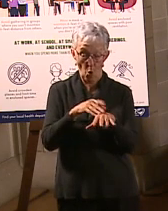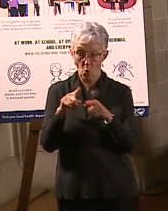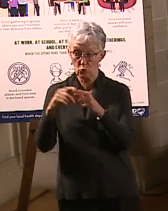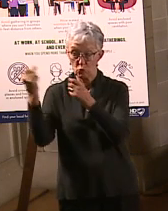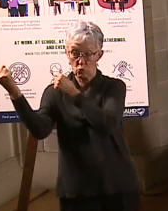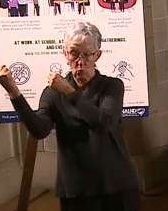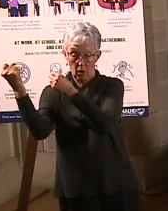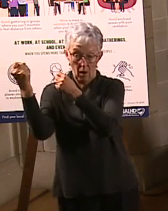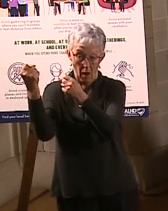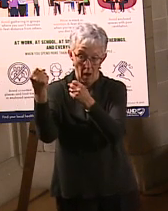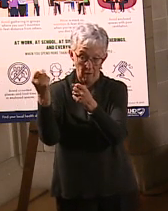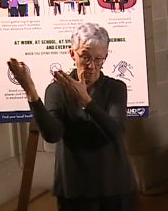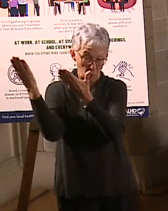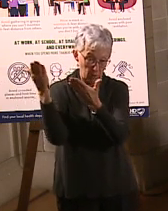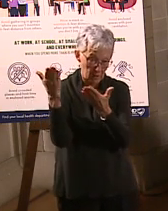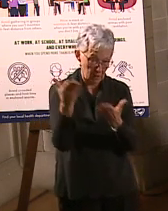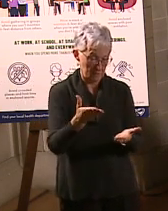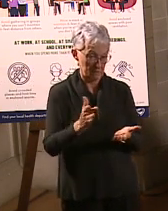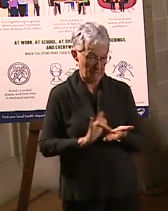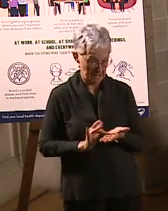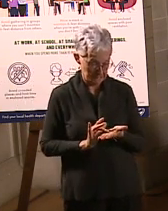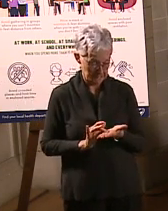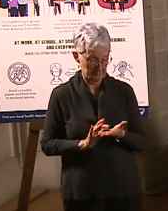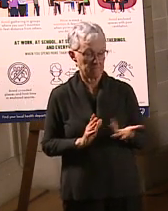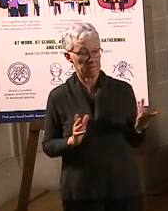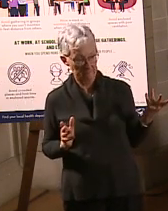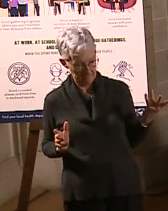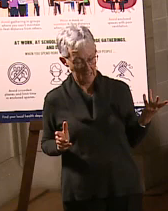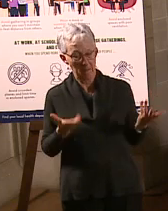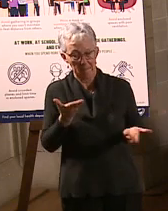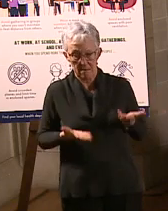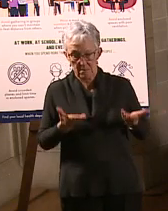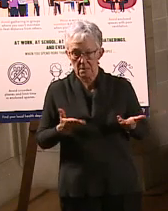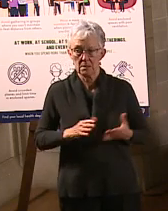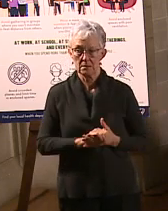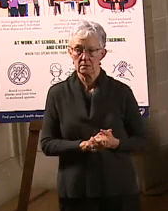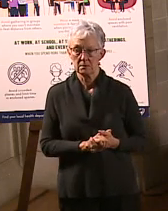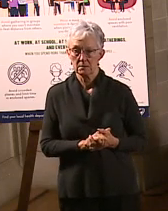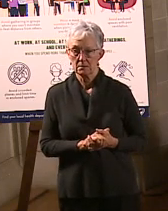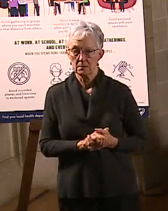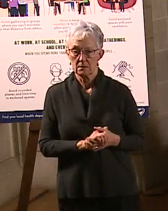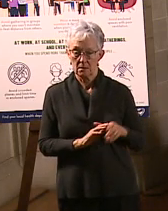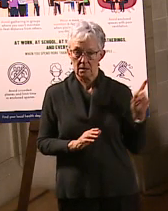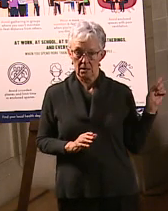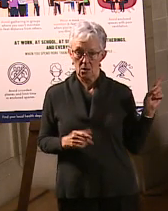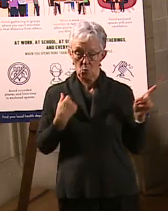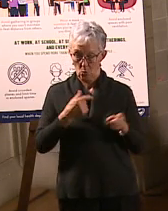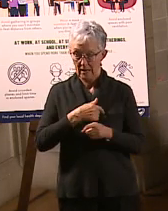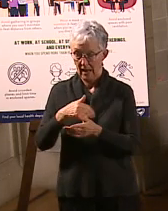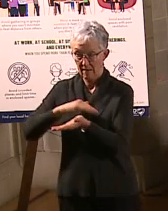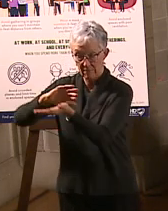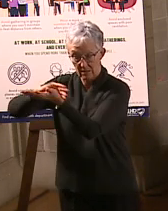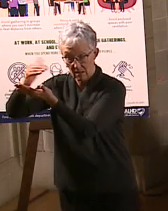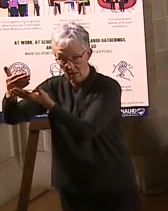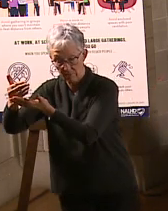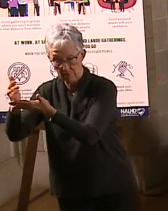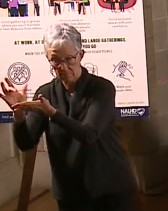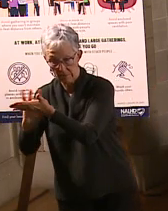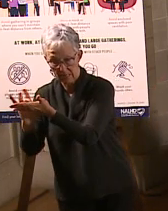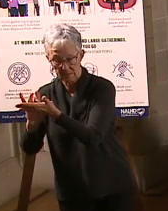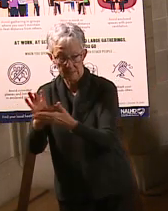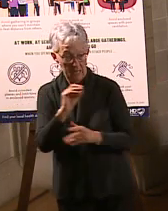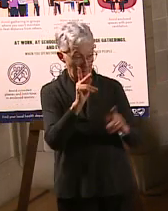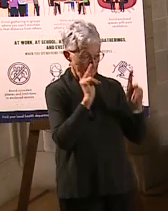And then his final question is, has supply kept up with demand given the expansion of eligibility? Well, again, the supply has been consistent